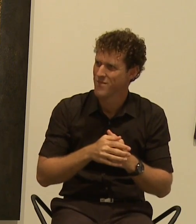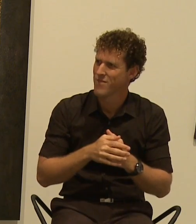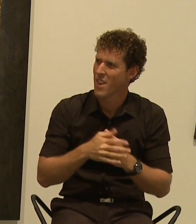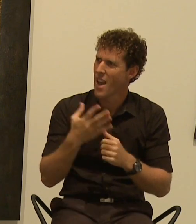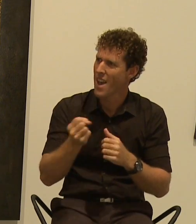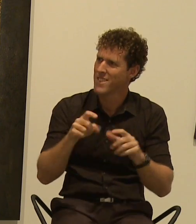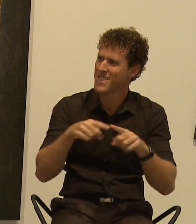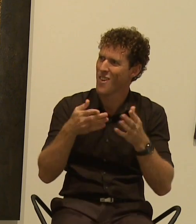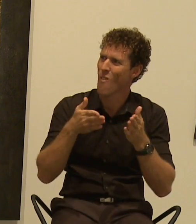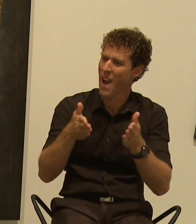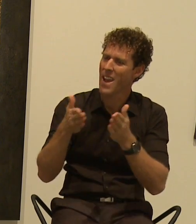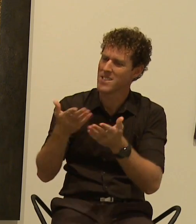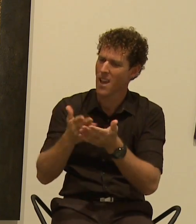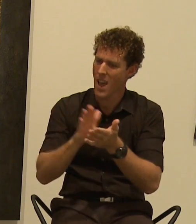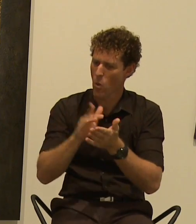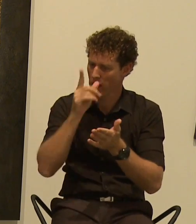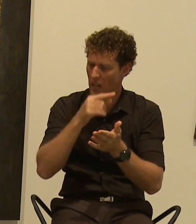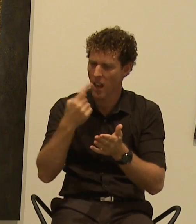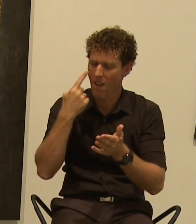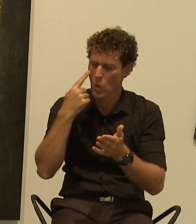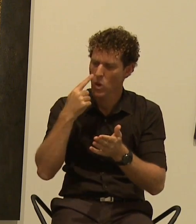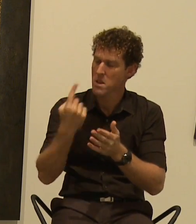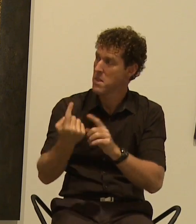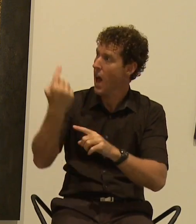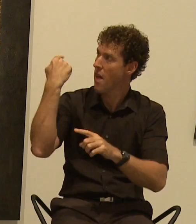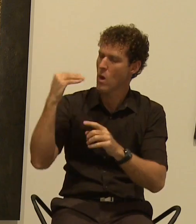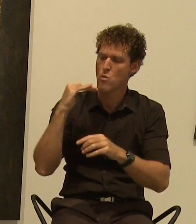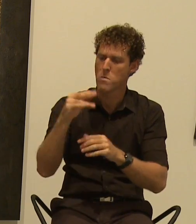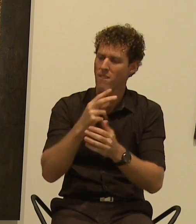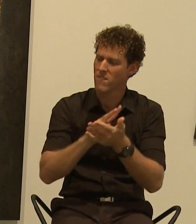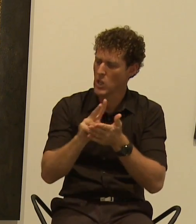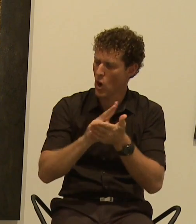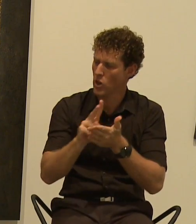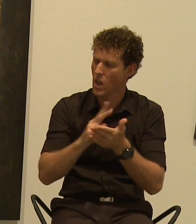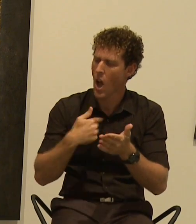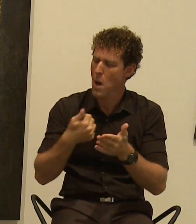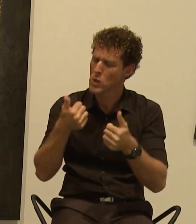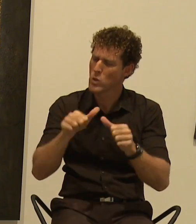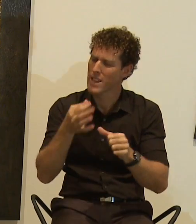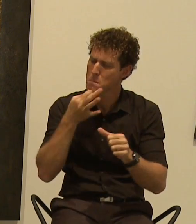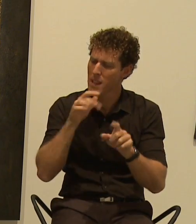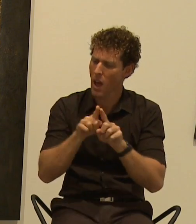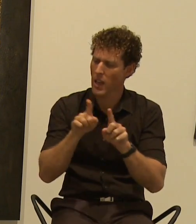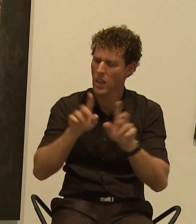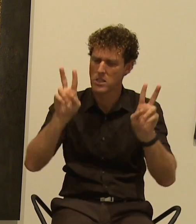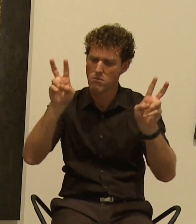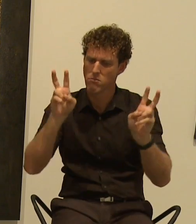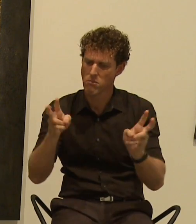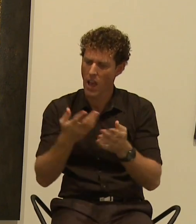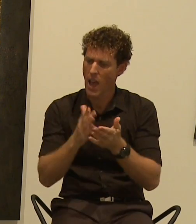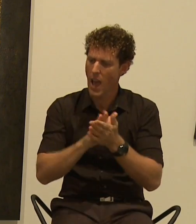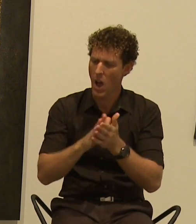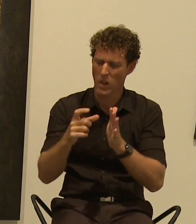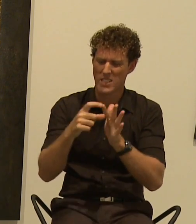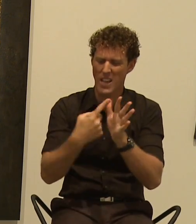it's basically about dark matter, the video installation behind, and I'm kind of using that as a metaphor for the dark space within